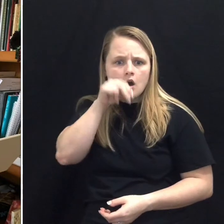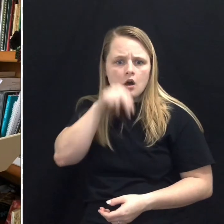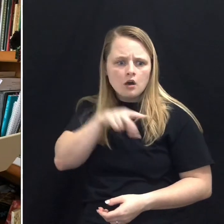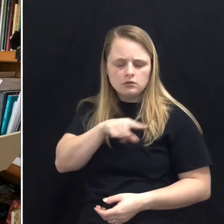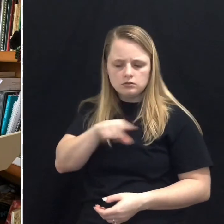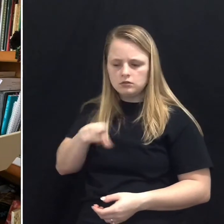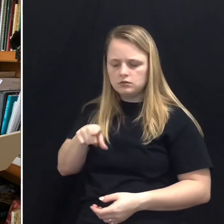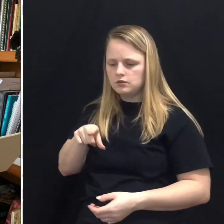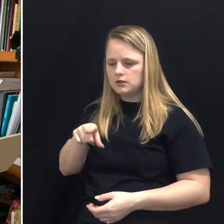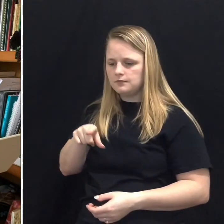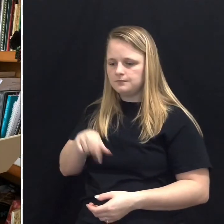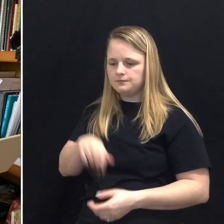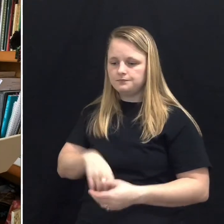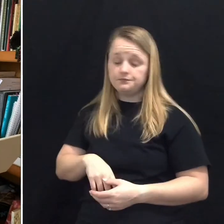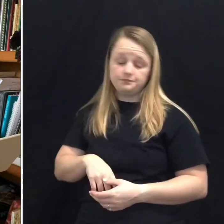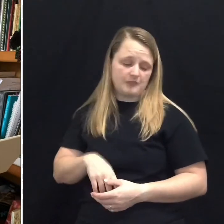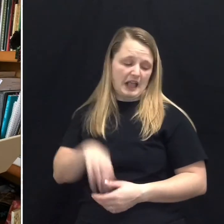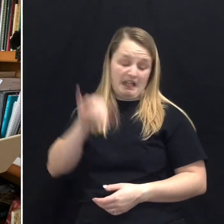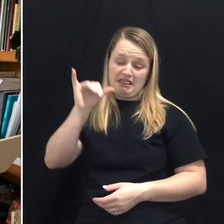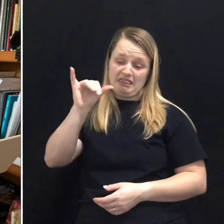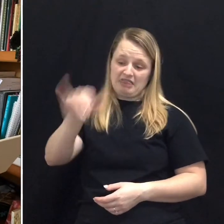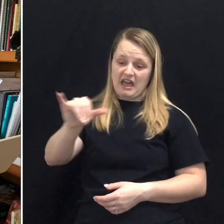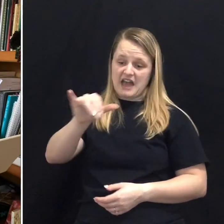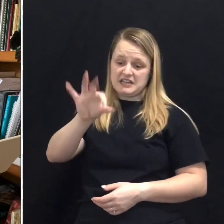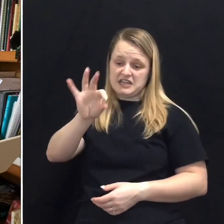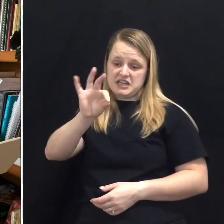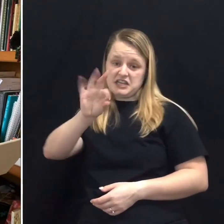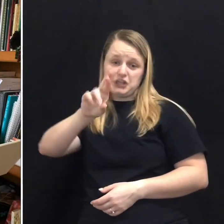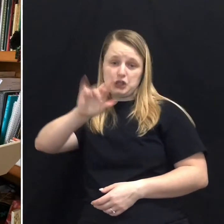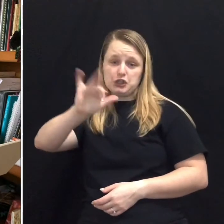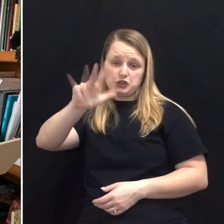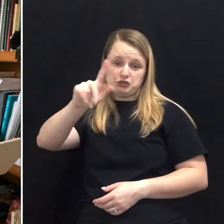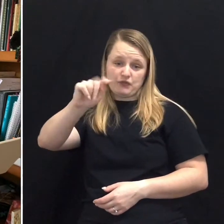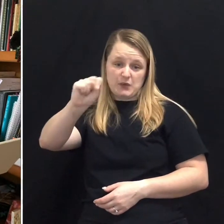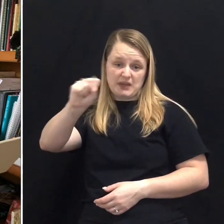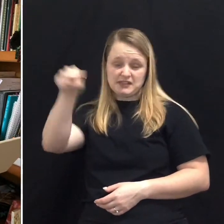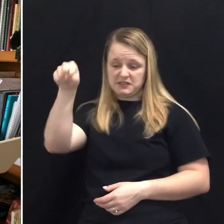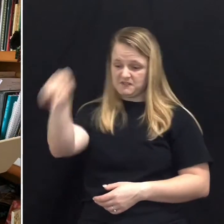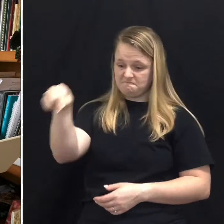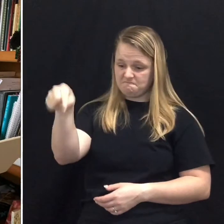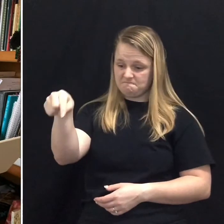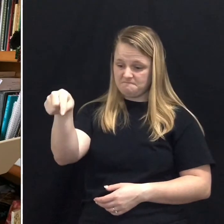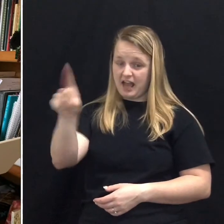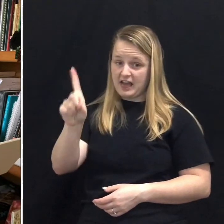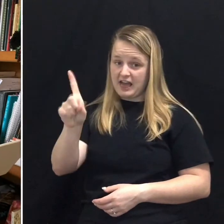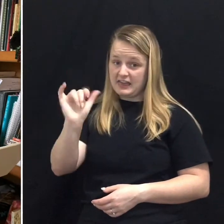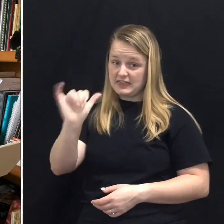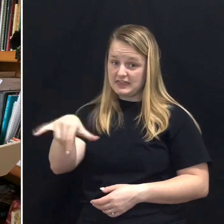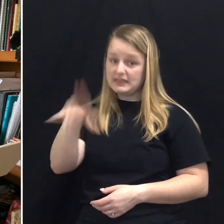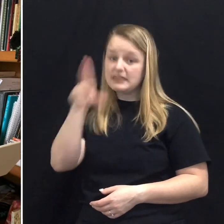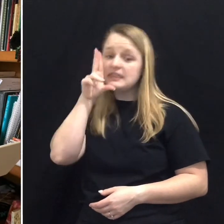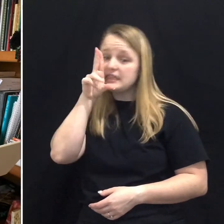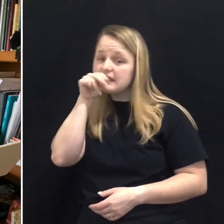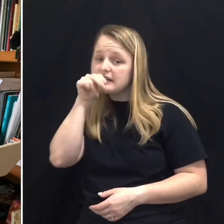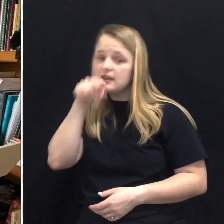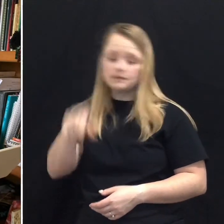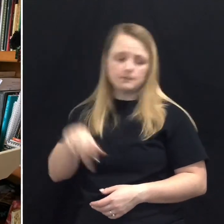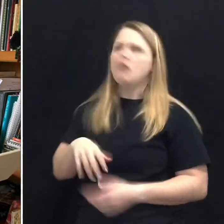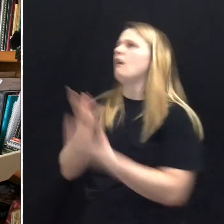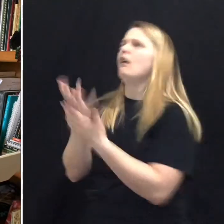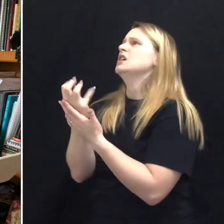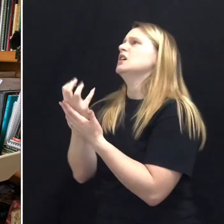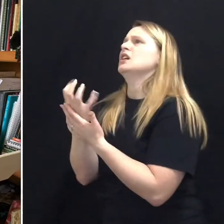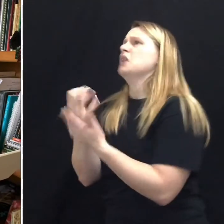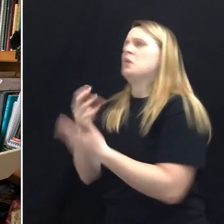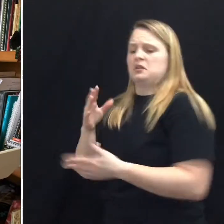came forward, Gasazi said, "There's your Fritz." Alan begged the magician to